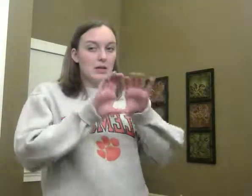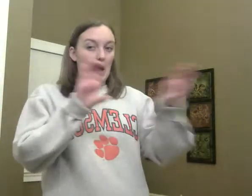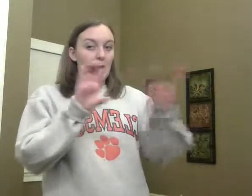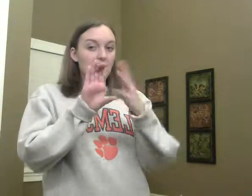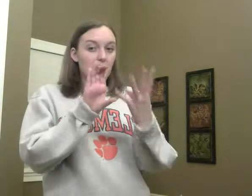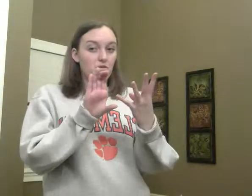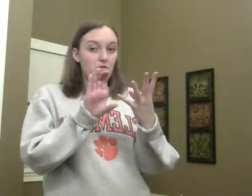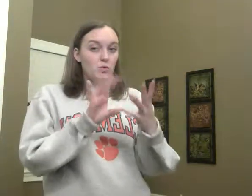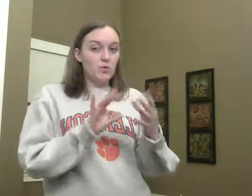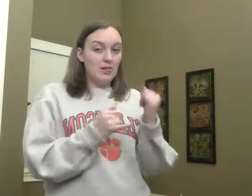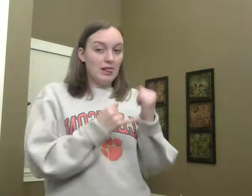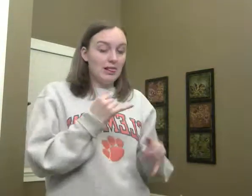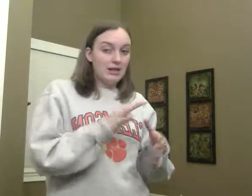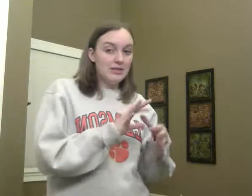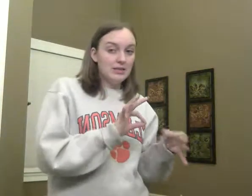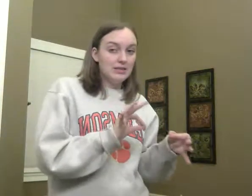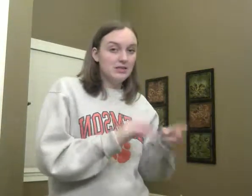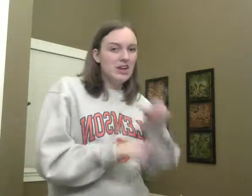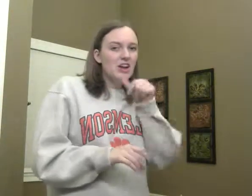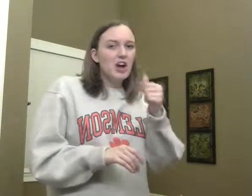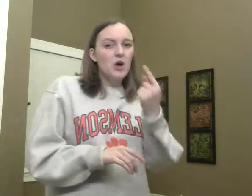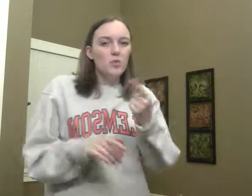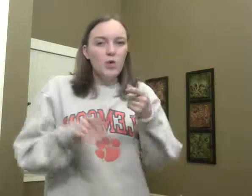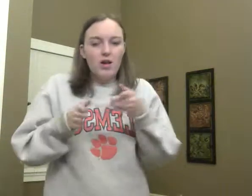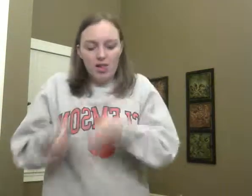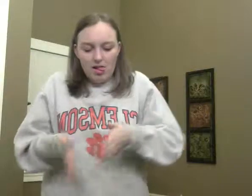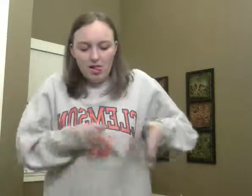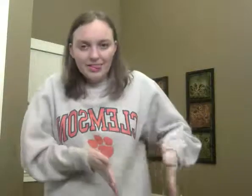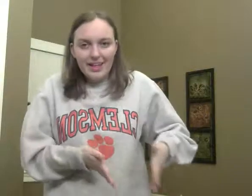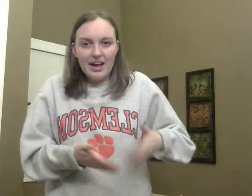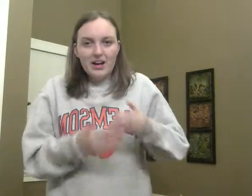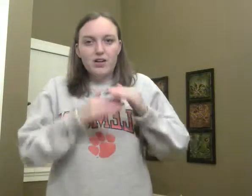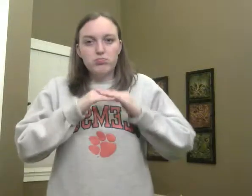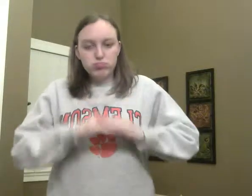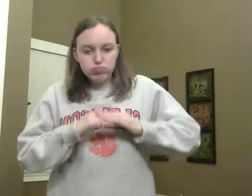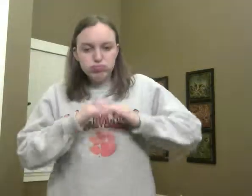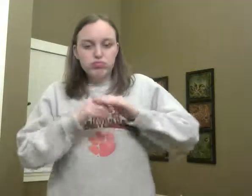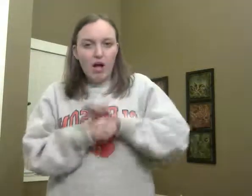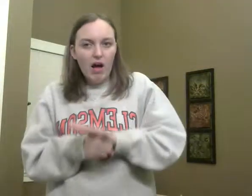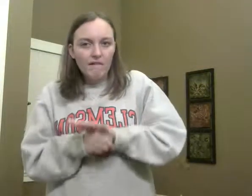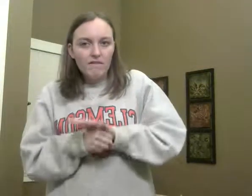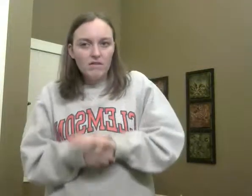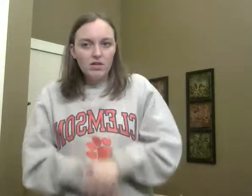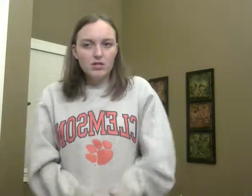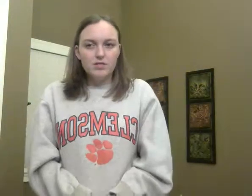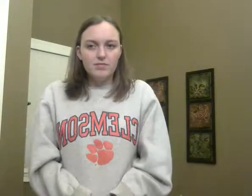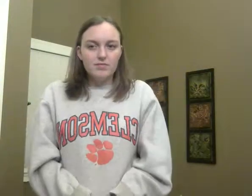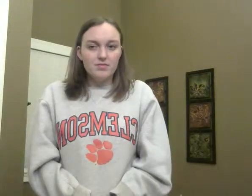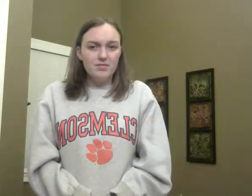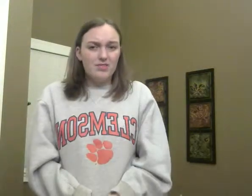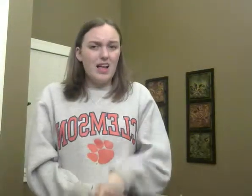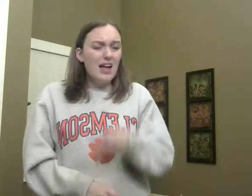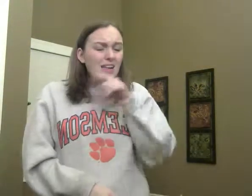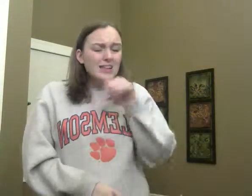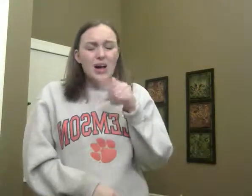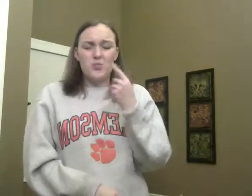no one leg is heavy enough to sink the insect. Okay, so we know it's not going to sink because not even one of its legs is heavy enough